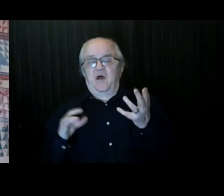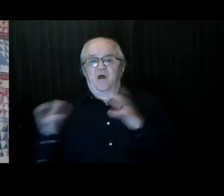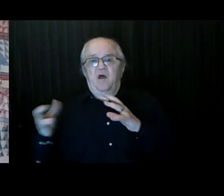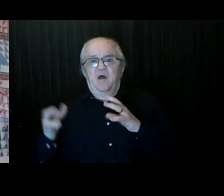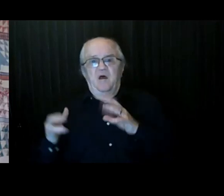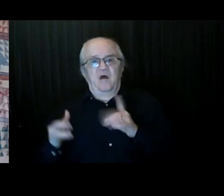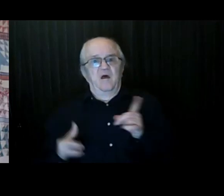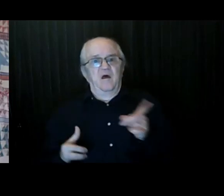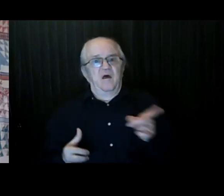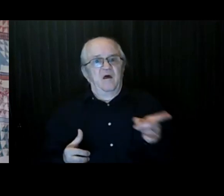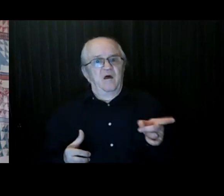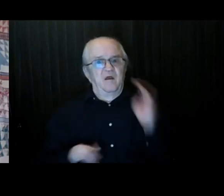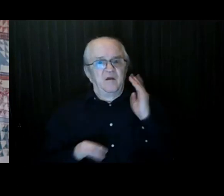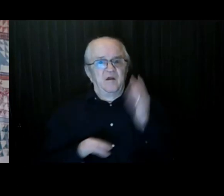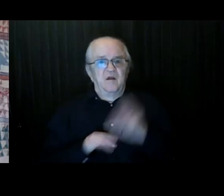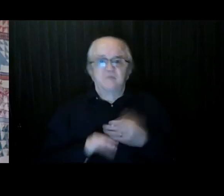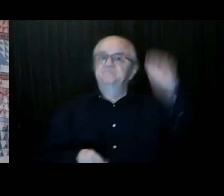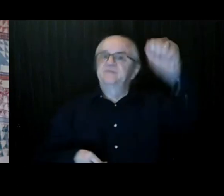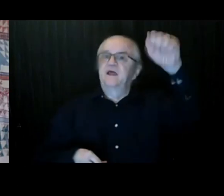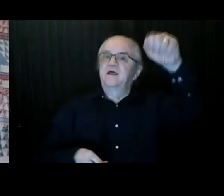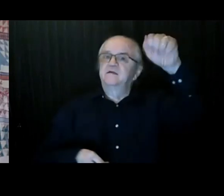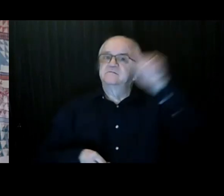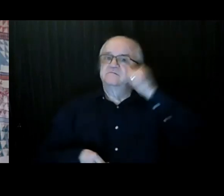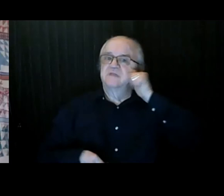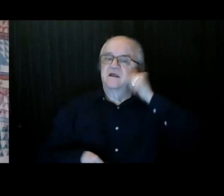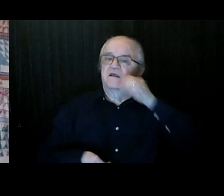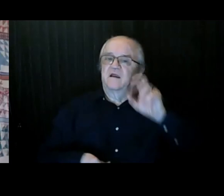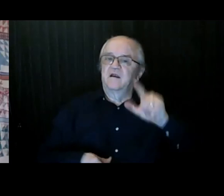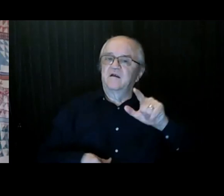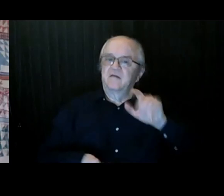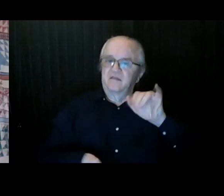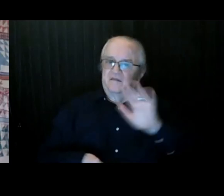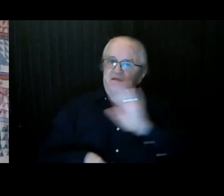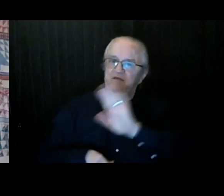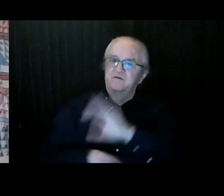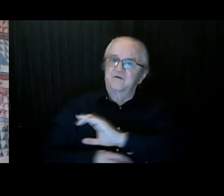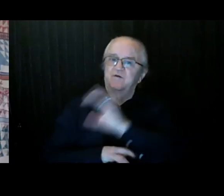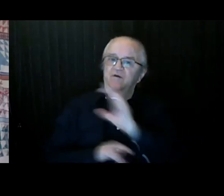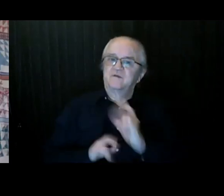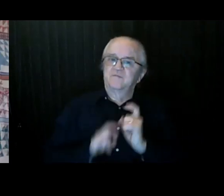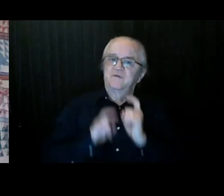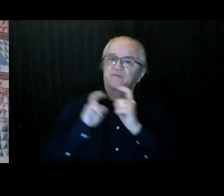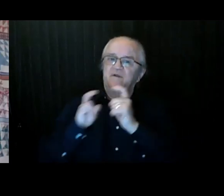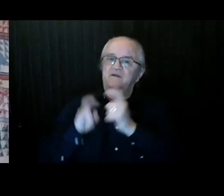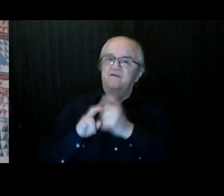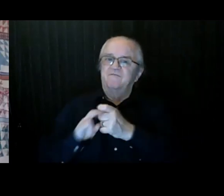Cindy say, yes, Auntie Carol, this is your Christmas present from me.